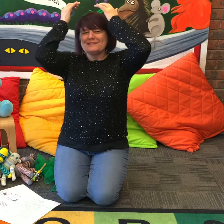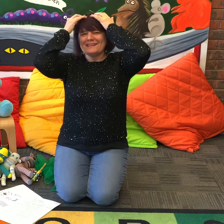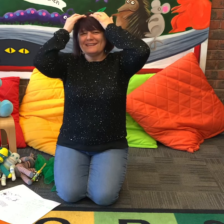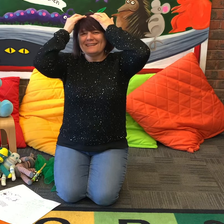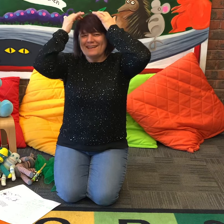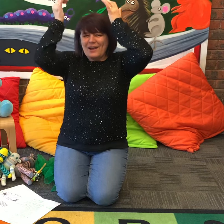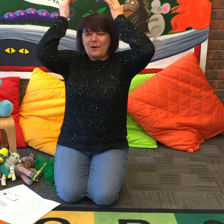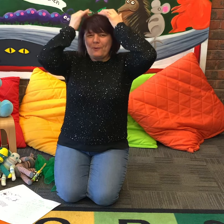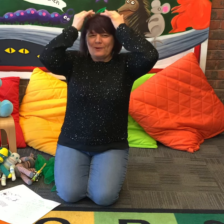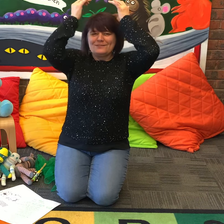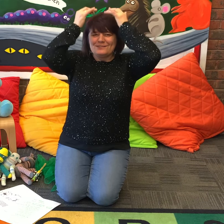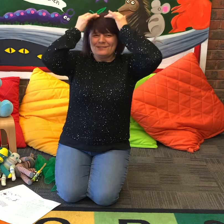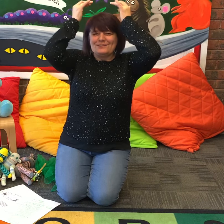sing.